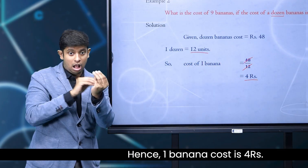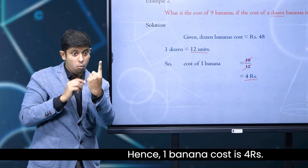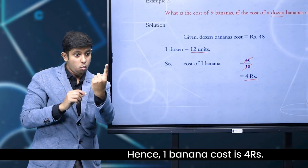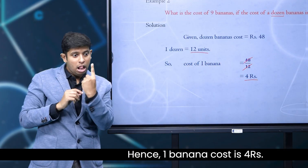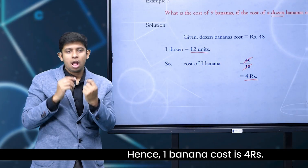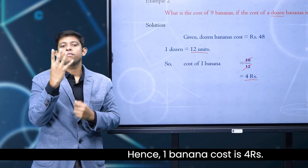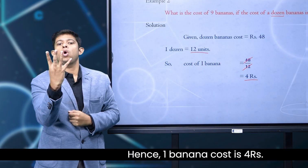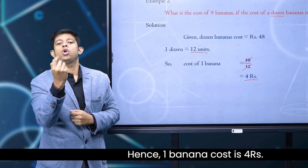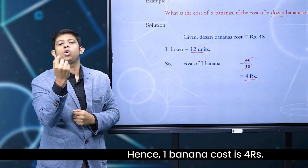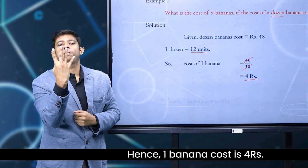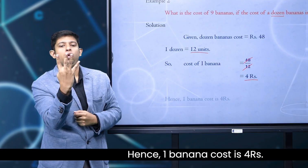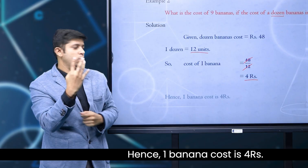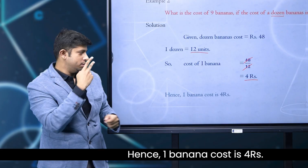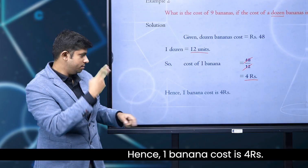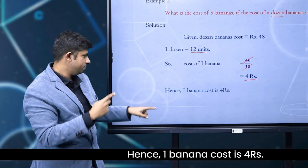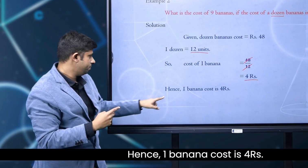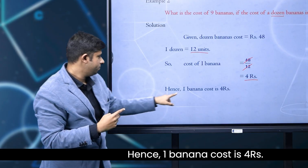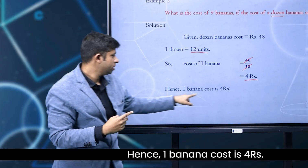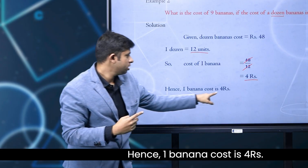Hence 1 banana cost is rupees 4.